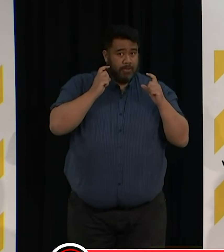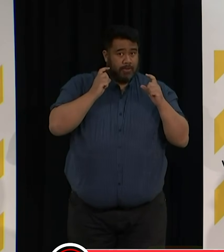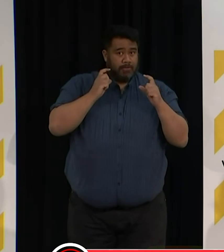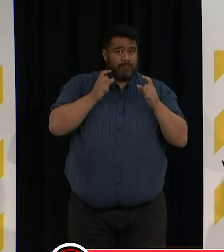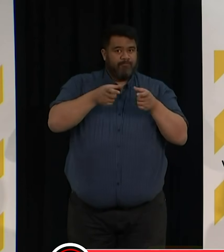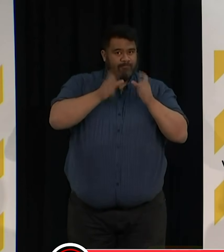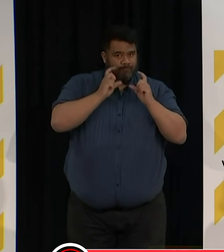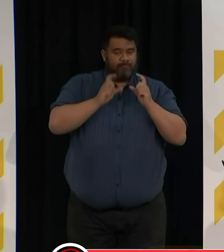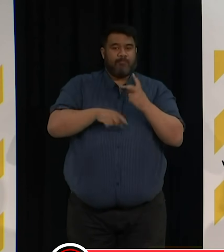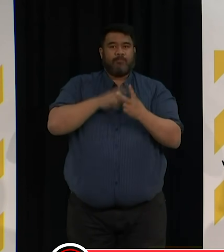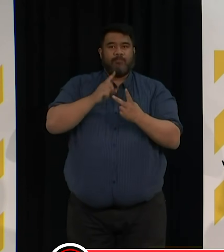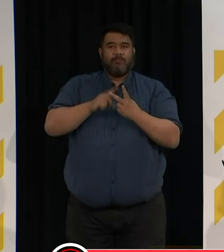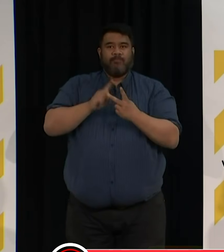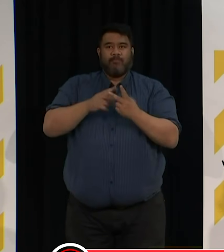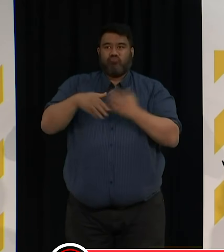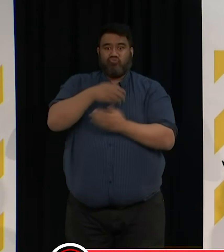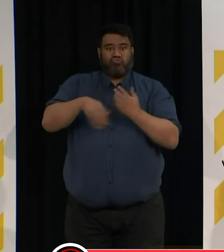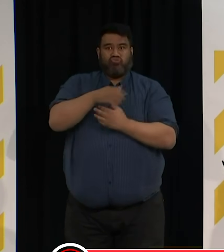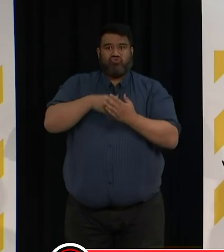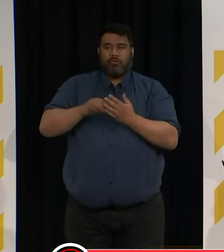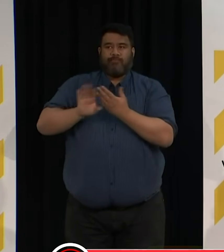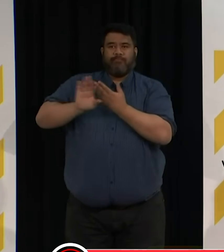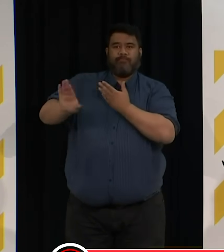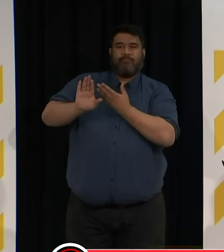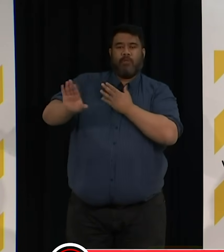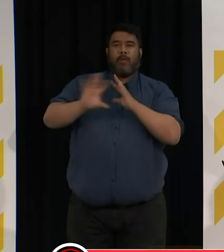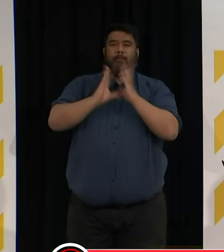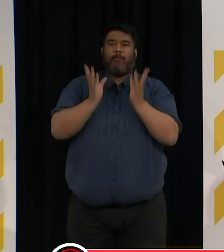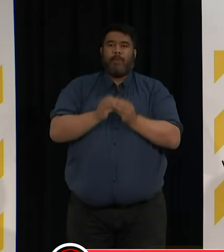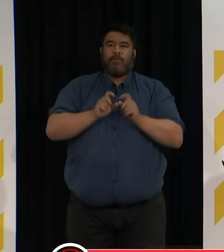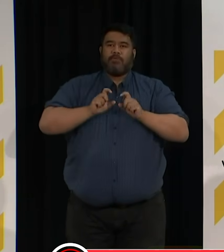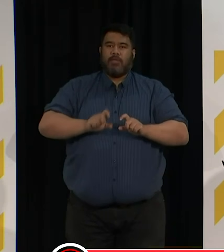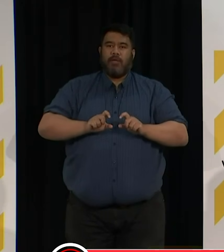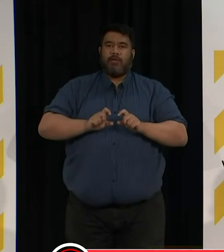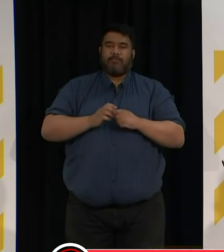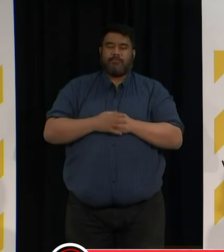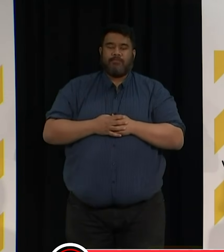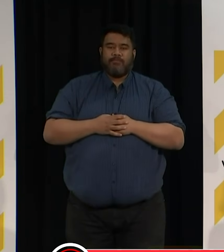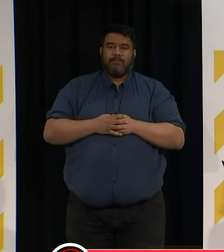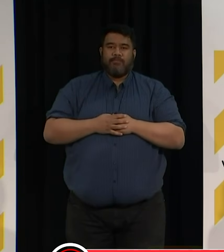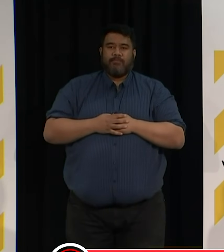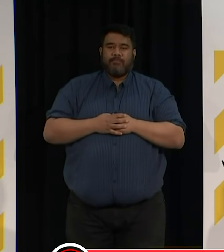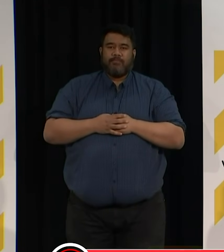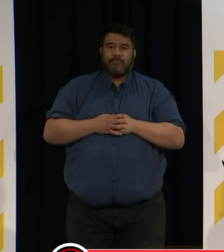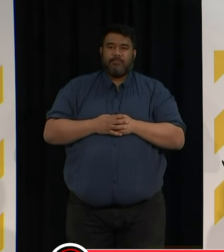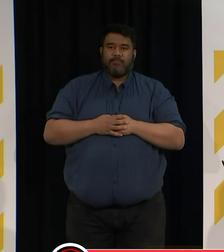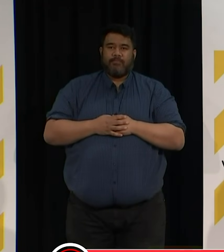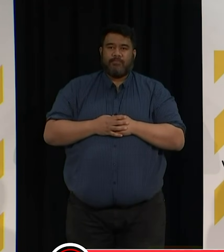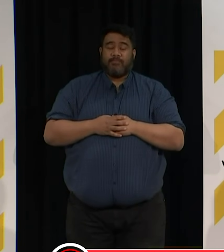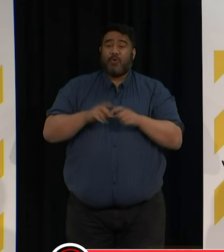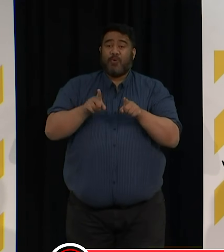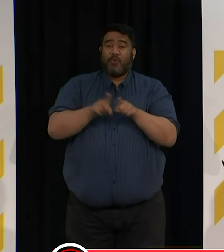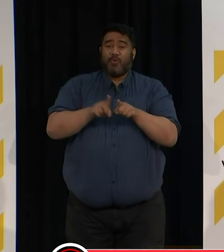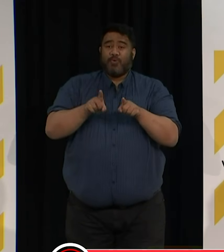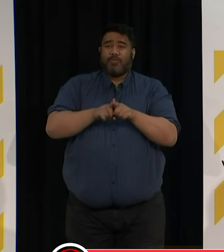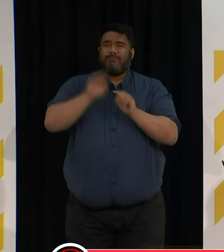importantly, minimising contact with others, staying in your bubble as much as possible. And alongside that, I wanted to make a